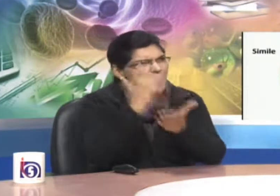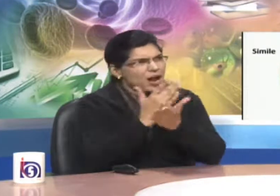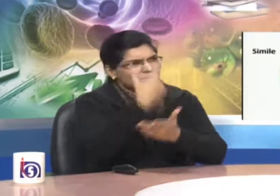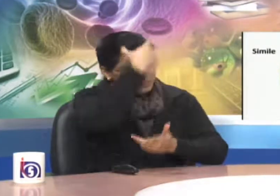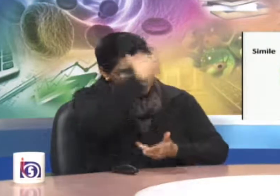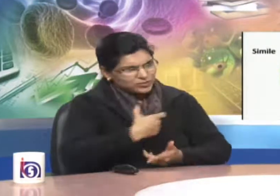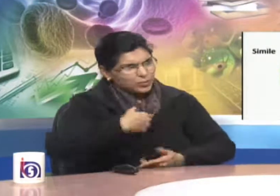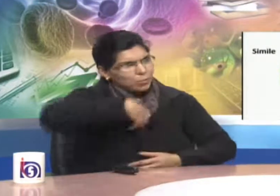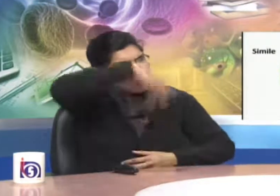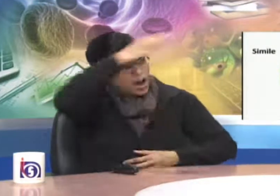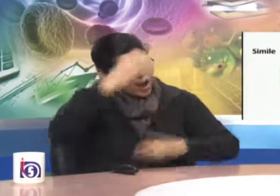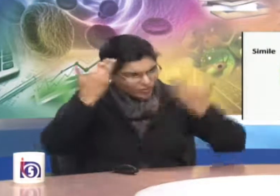These are the comparisons.